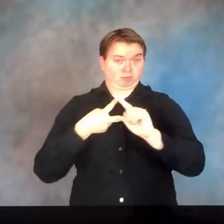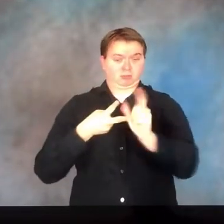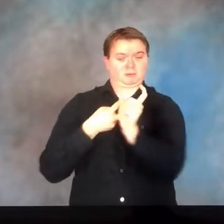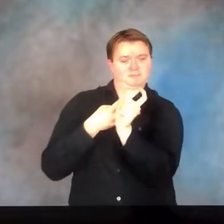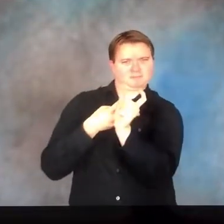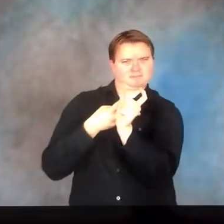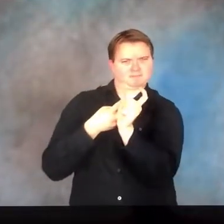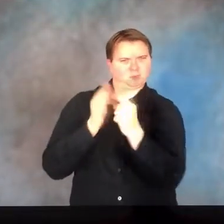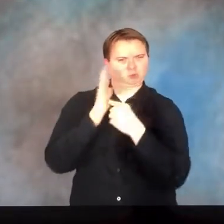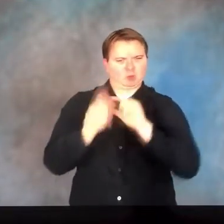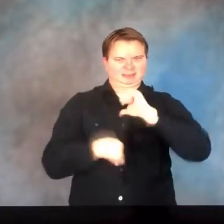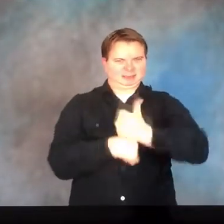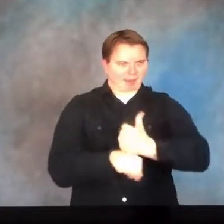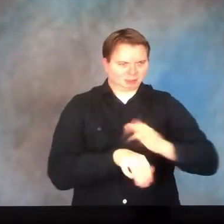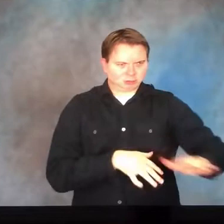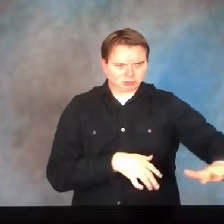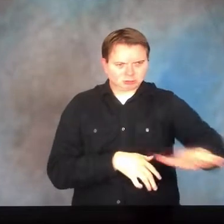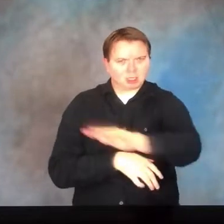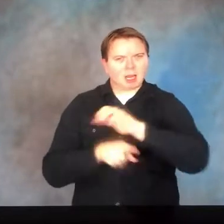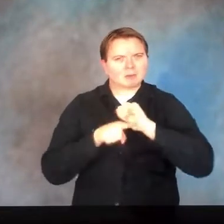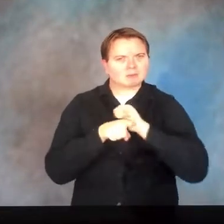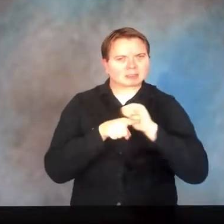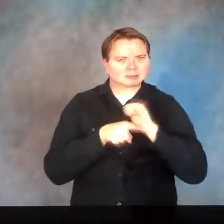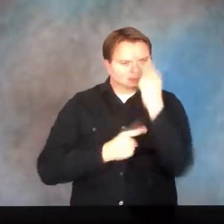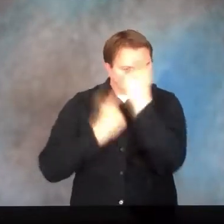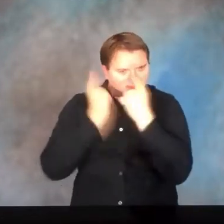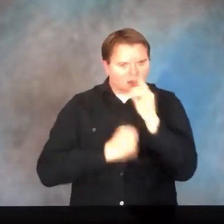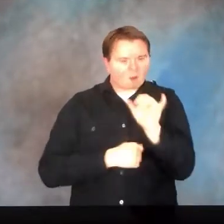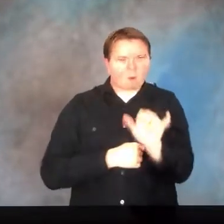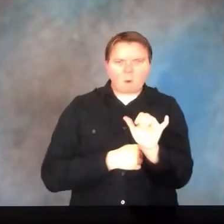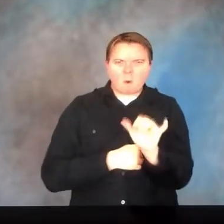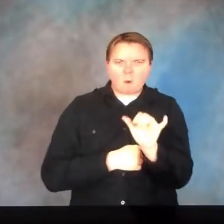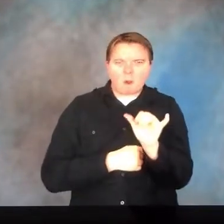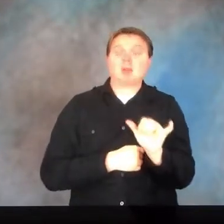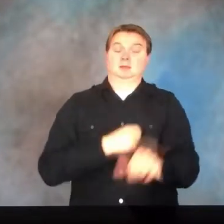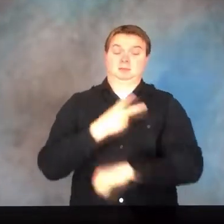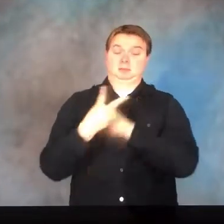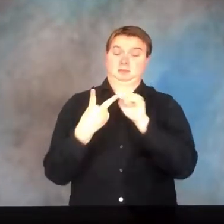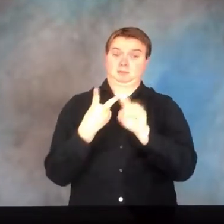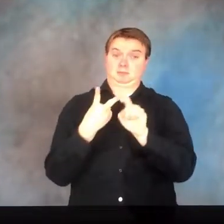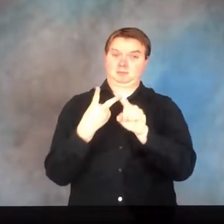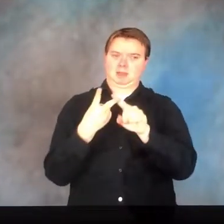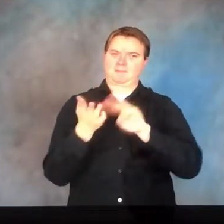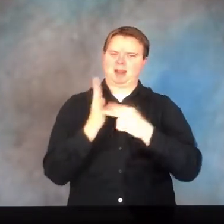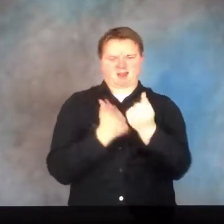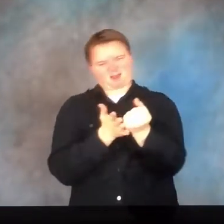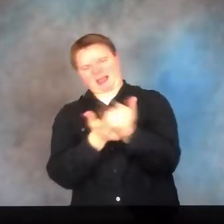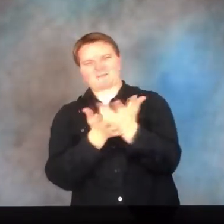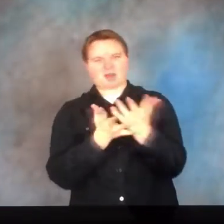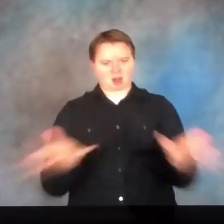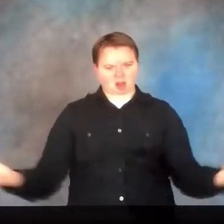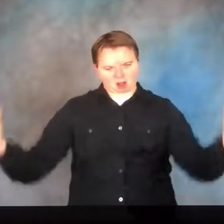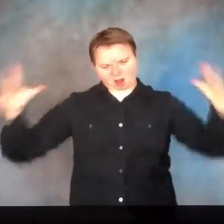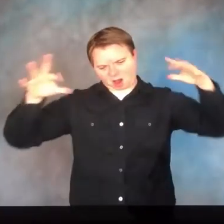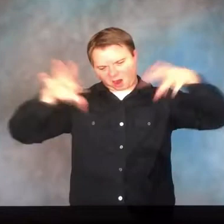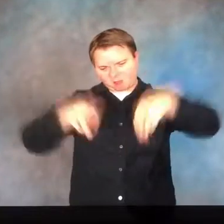video and exercise is going to be outside of the vehicle. What happened there? To help you build the concept for you inside the